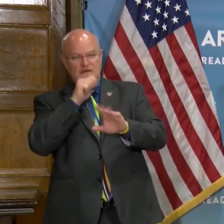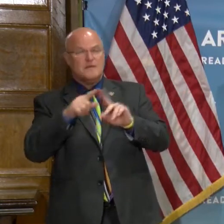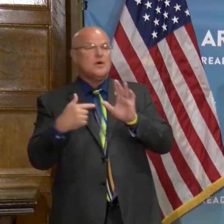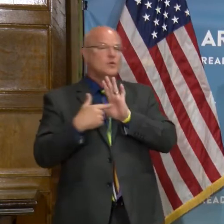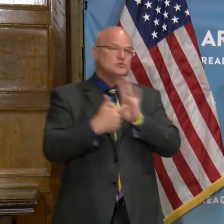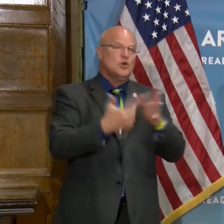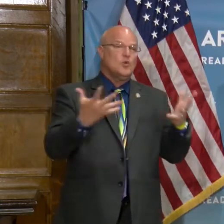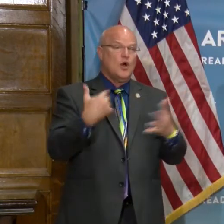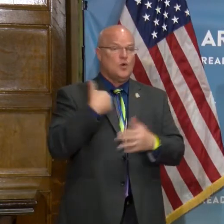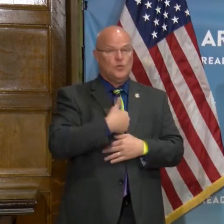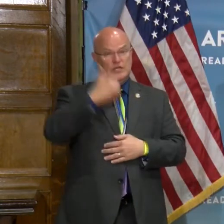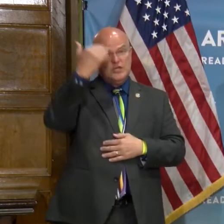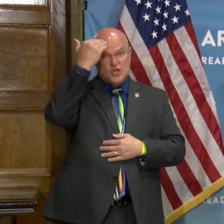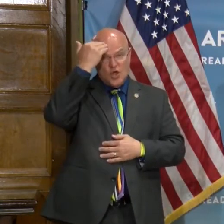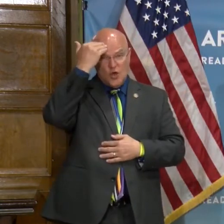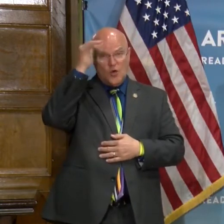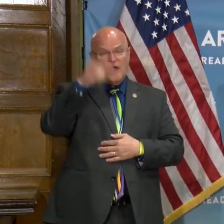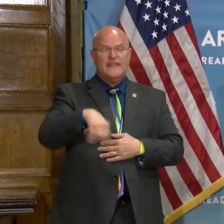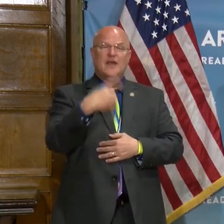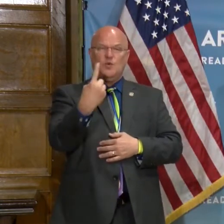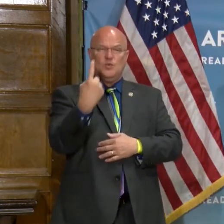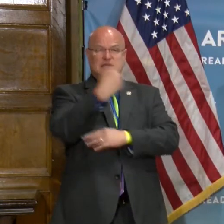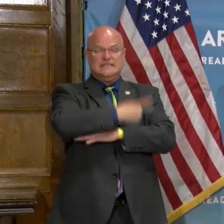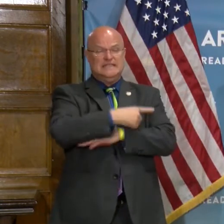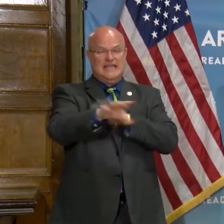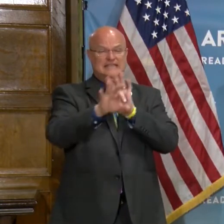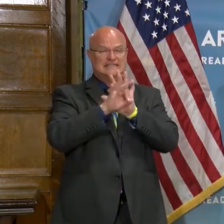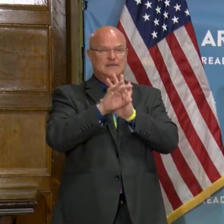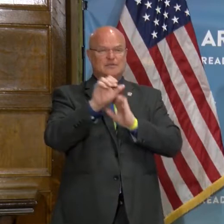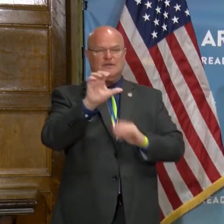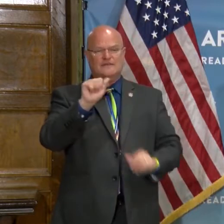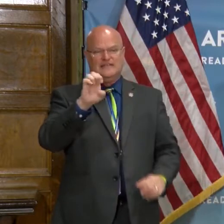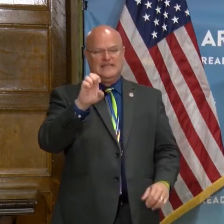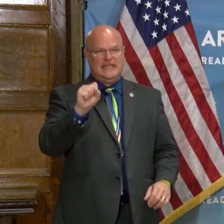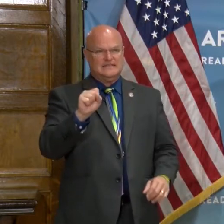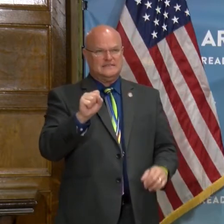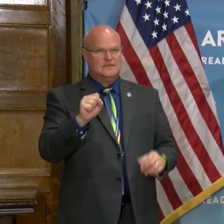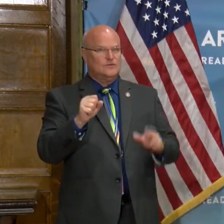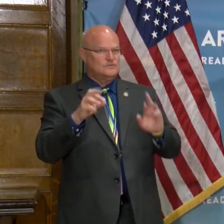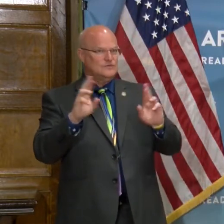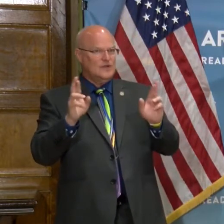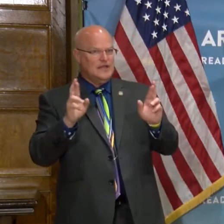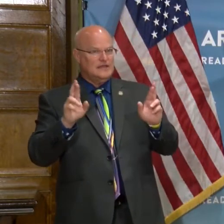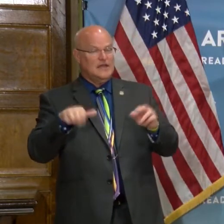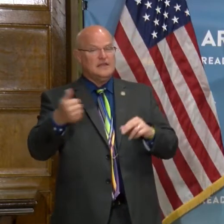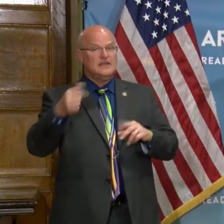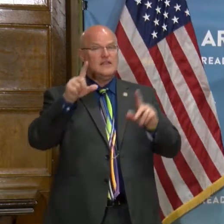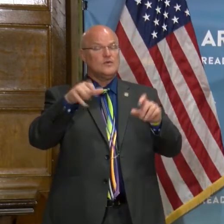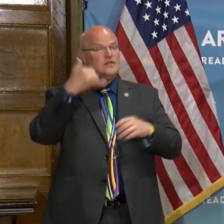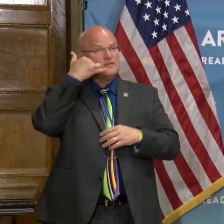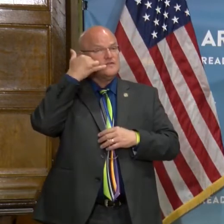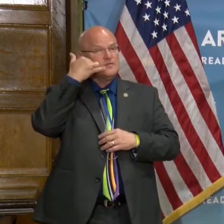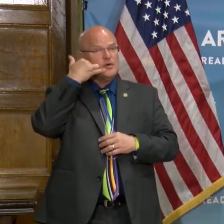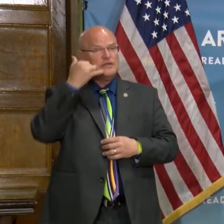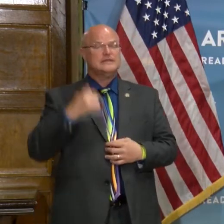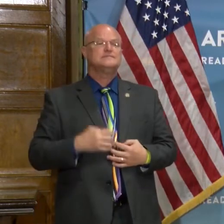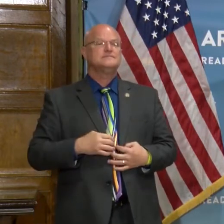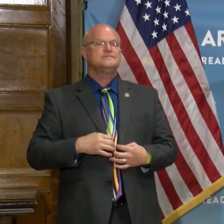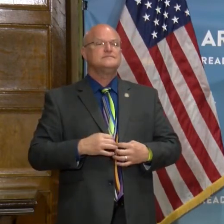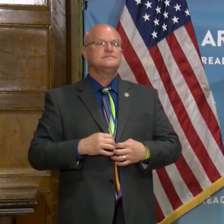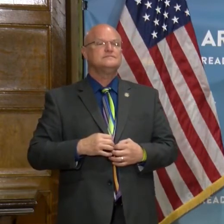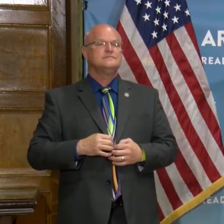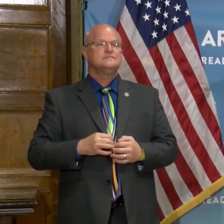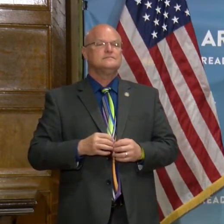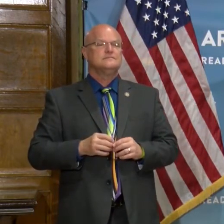going to show you what we know on that 1 day sample of cases. So stay tuned. Is there another question remotely?